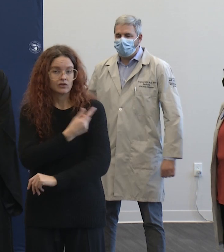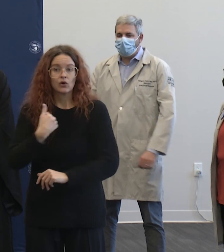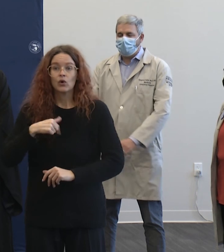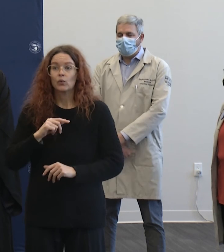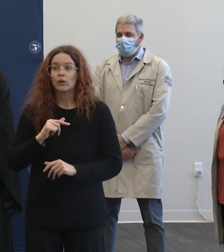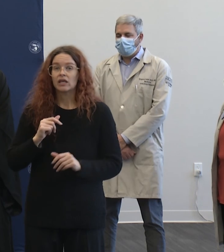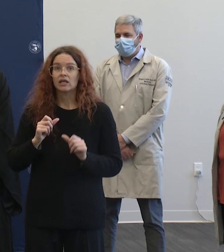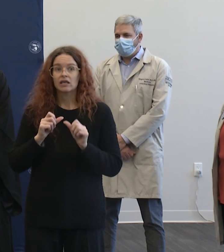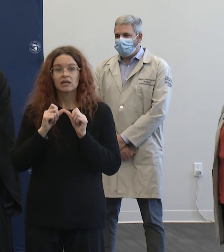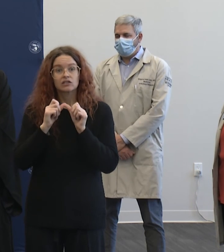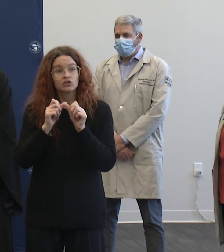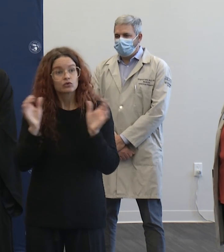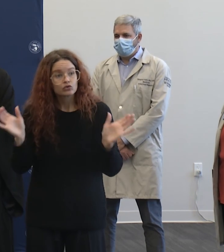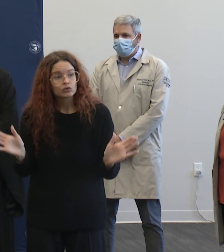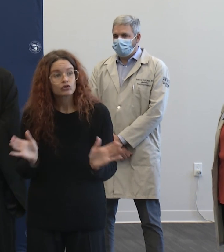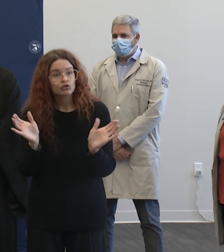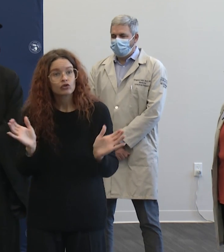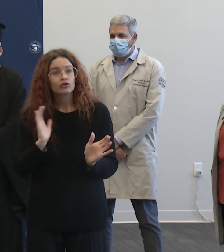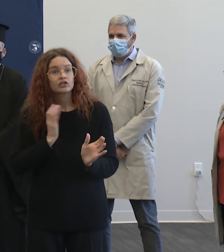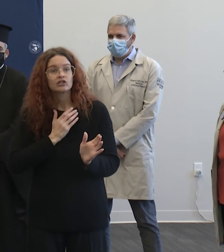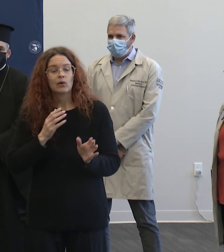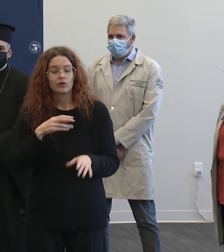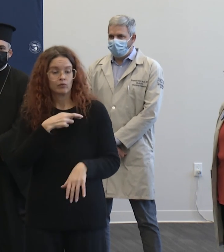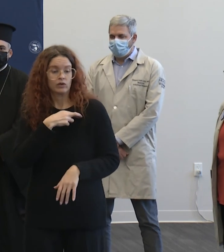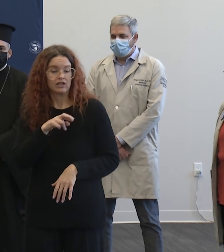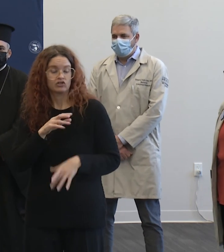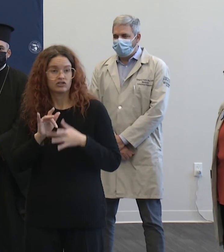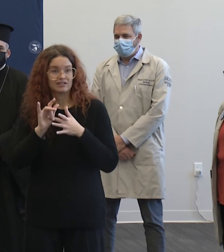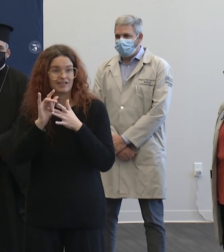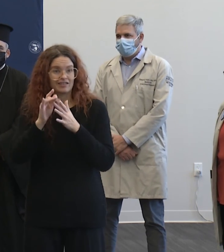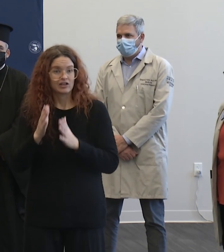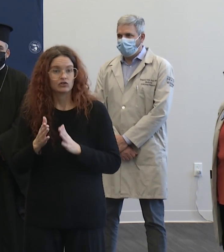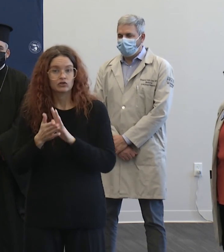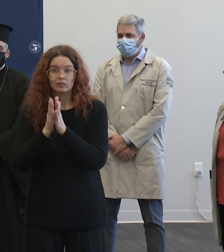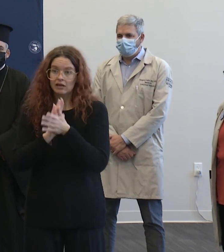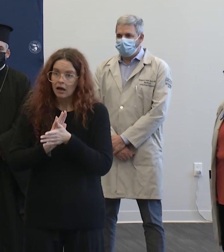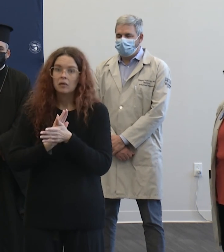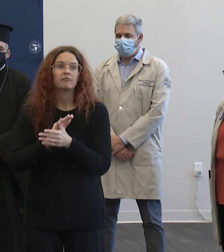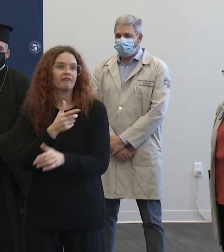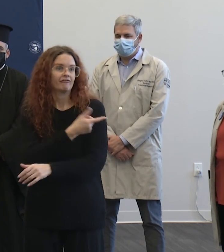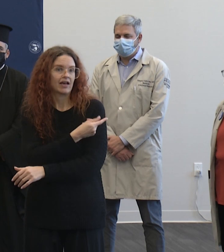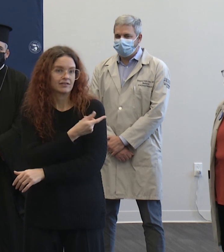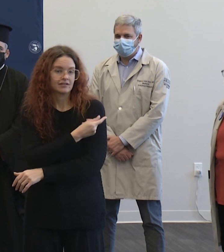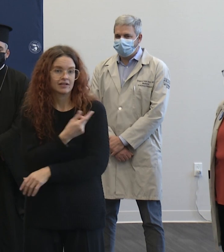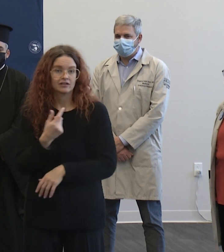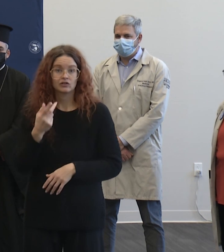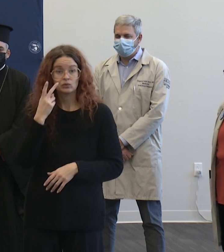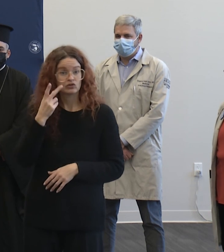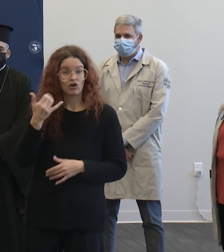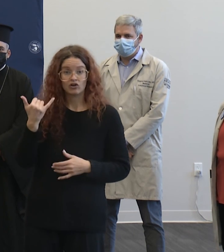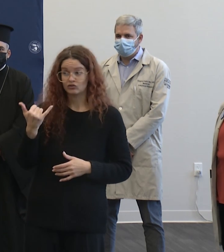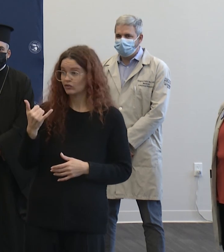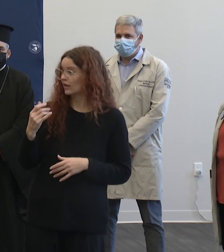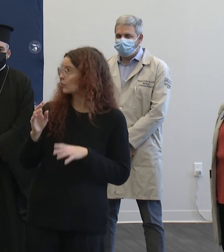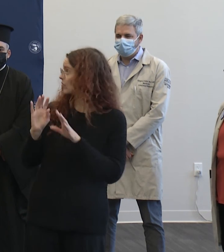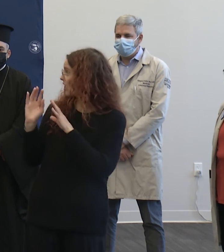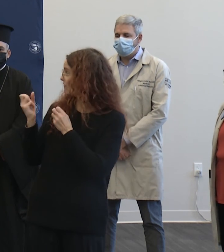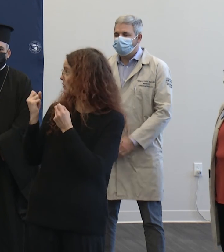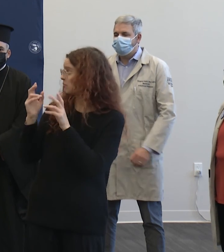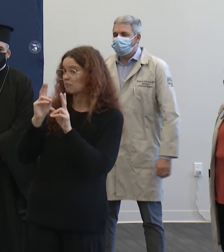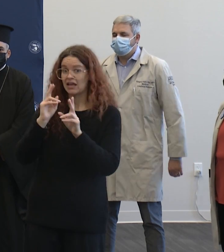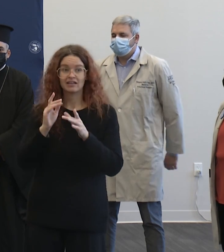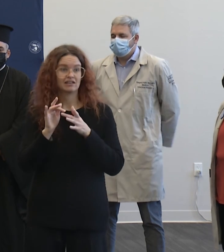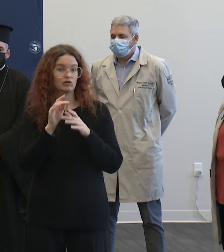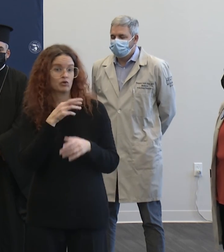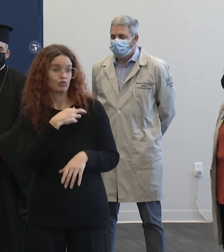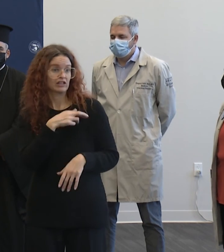encouraged our faith leadership to join us in this effort to get people to be vaccinated. As you saw today, we have quite a breadth of faith